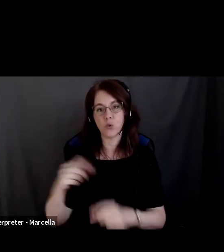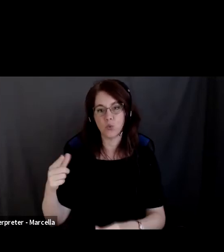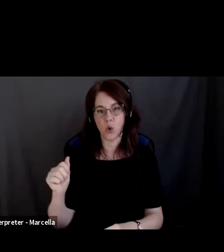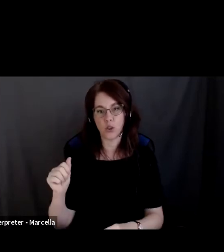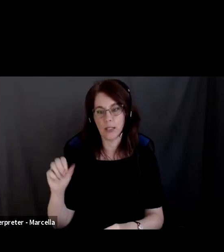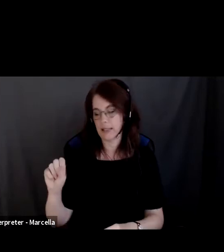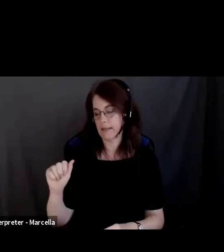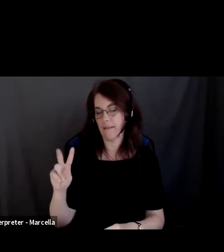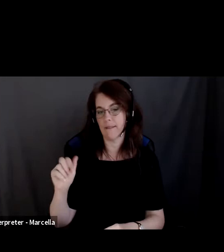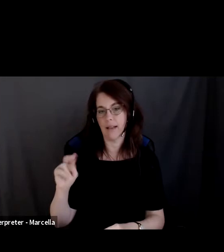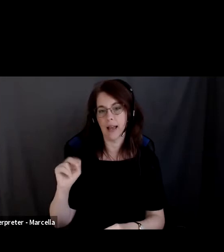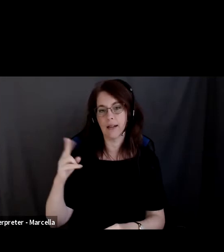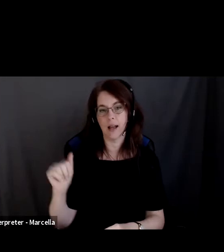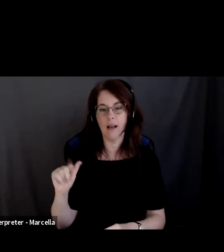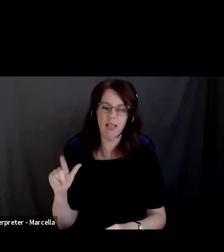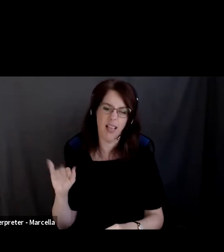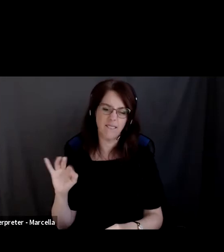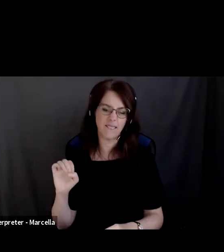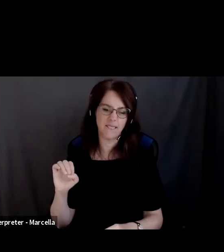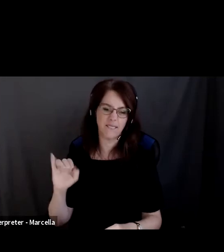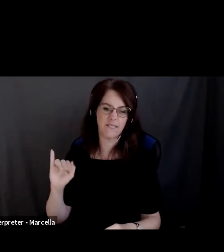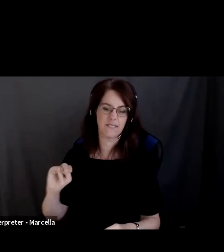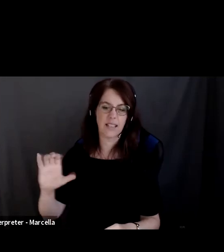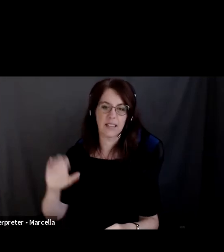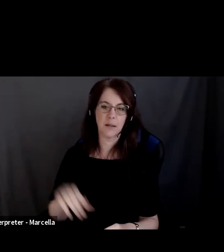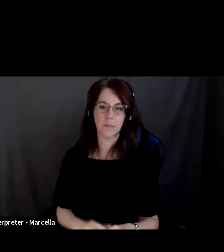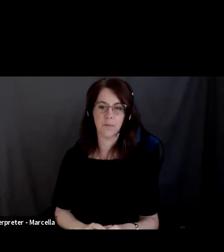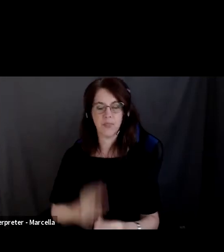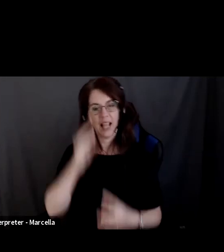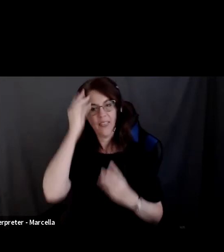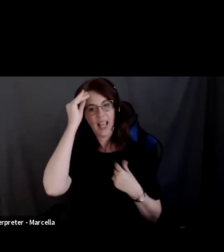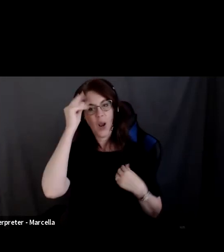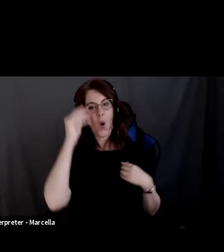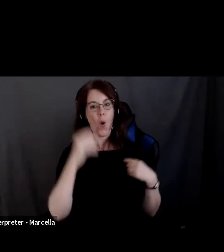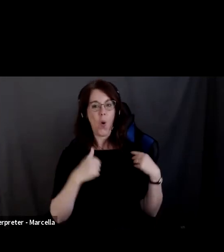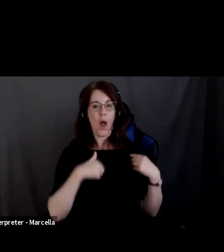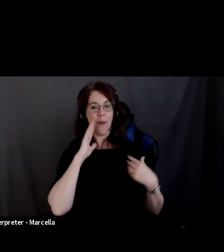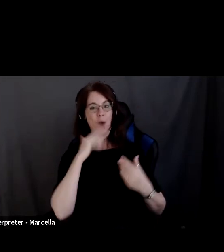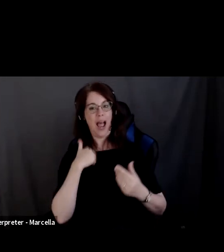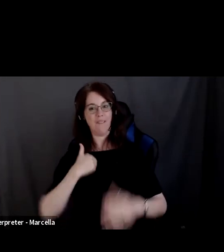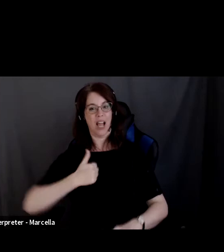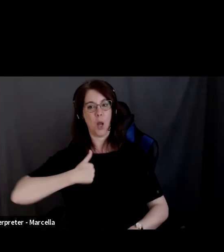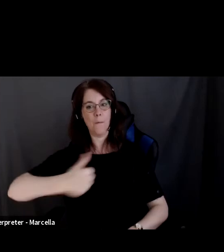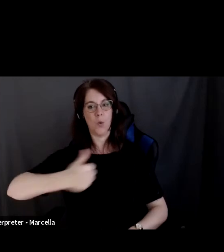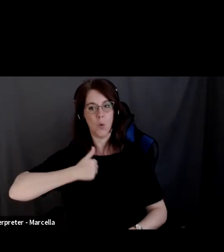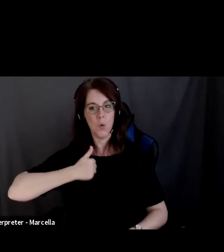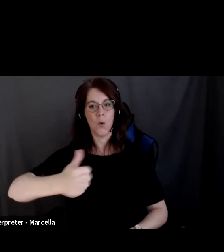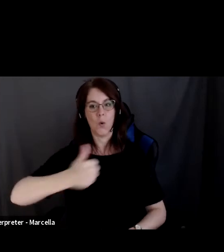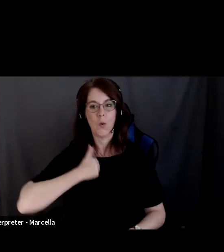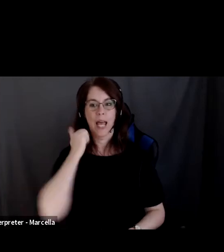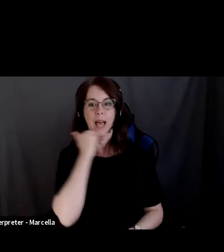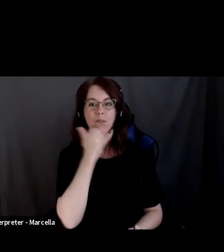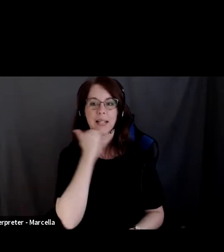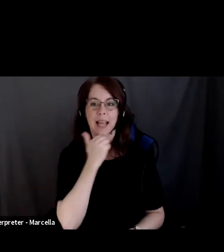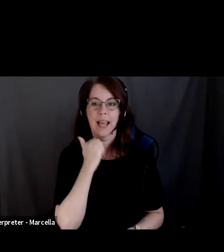Savannah, Georgia, Life Incorporated, thinking that, you know, I was going to have that commute every day. And